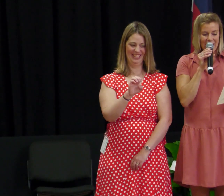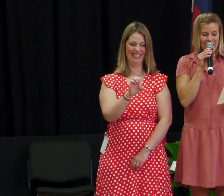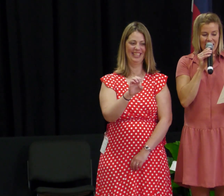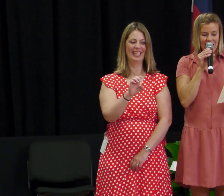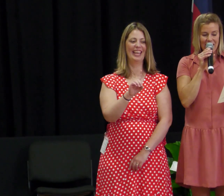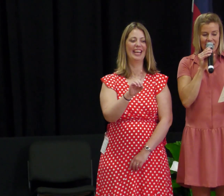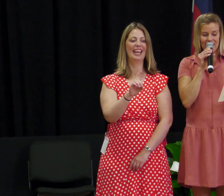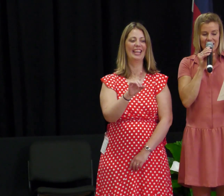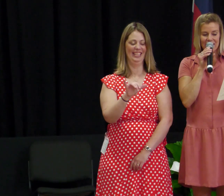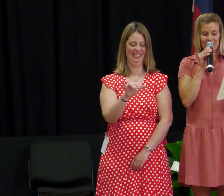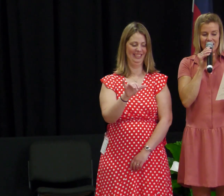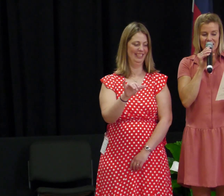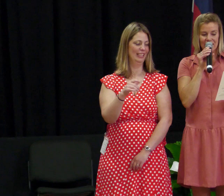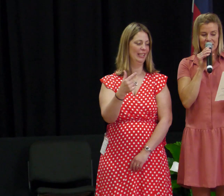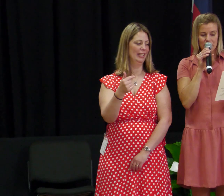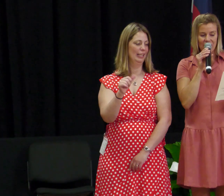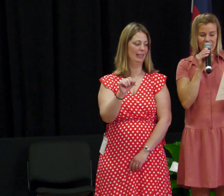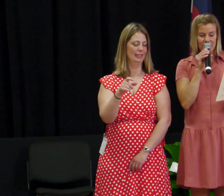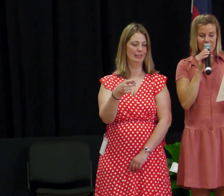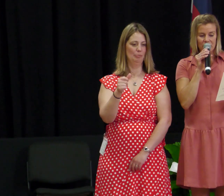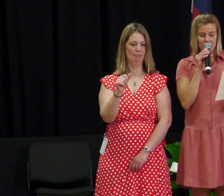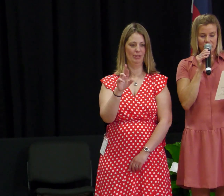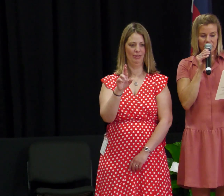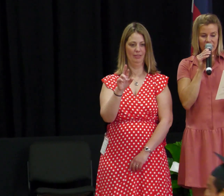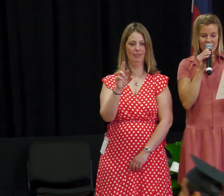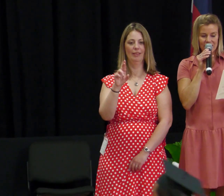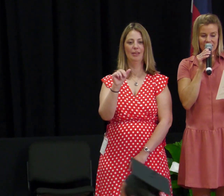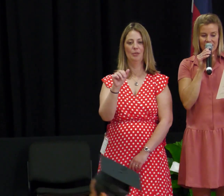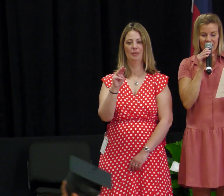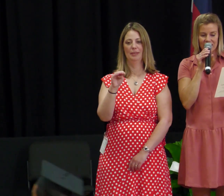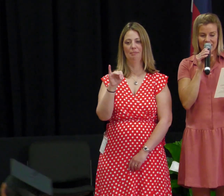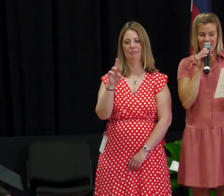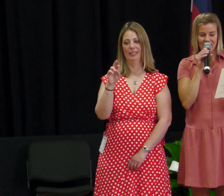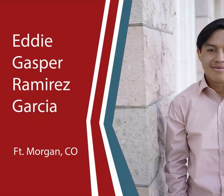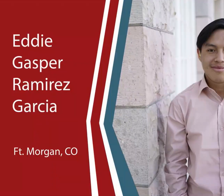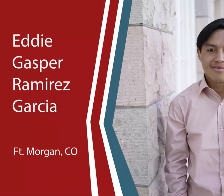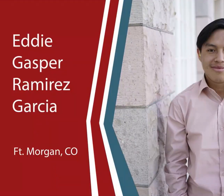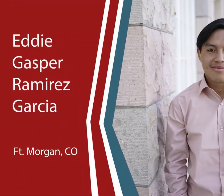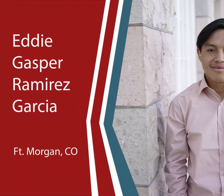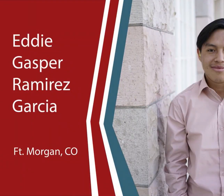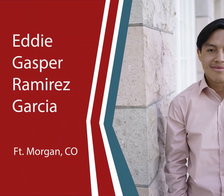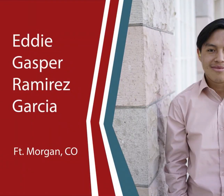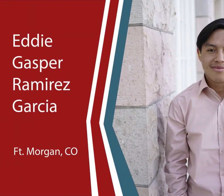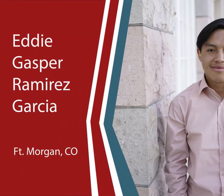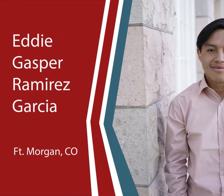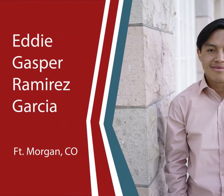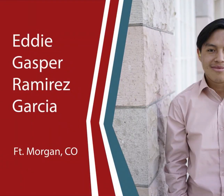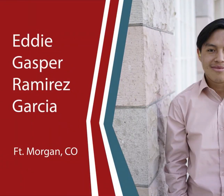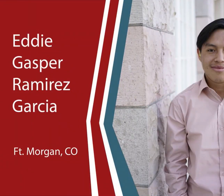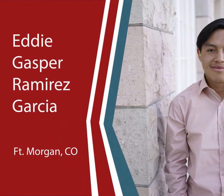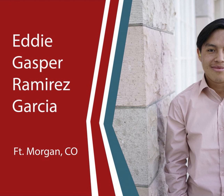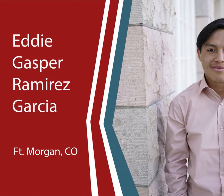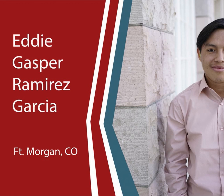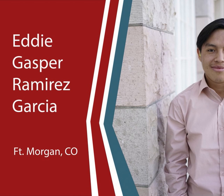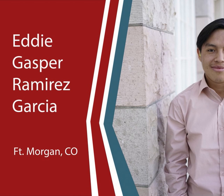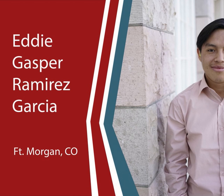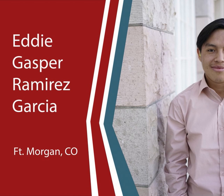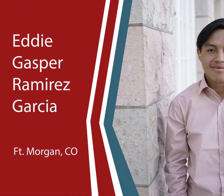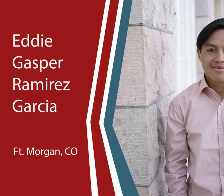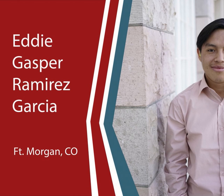Eddie Despar Ramirez Garcia Fort Morgan